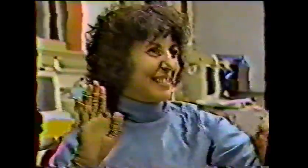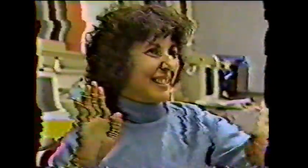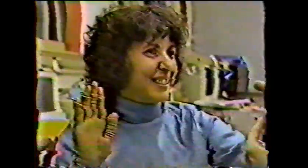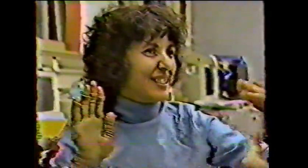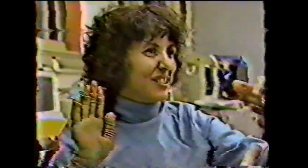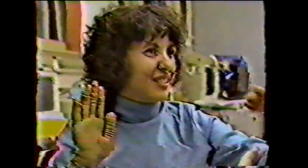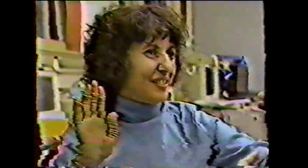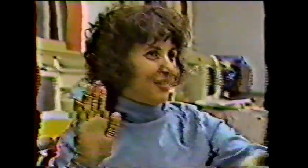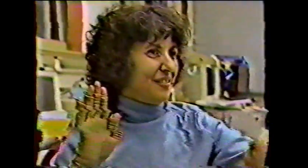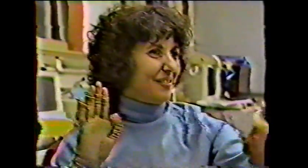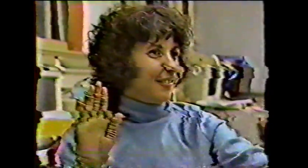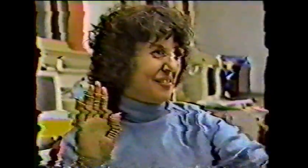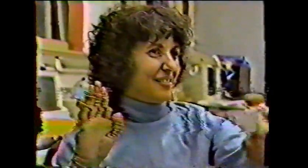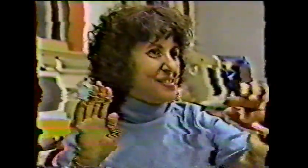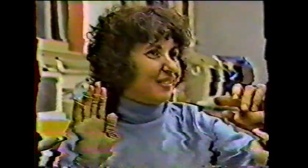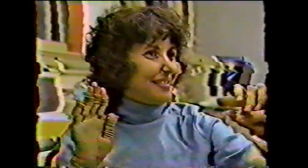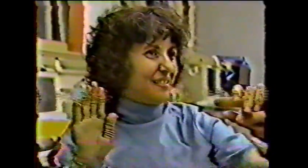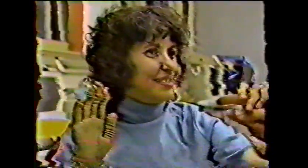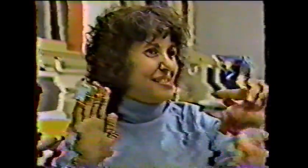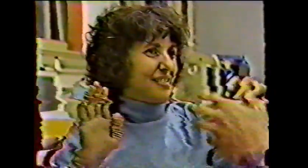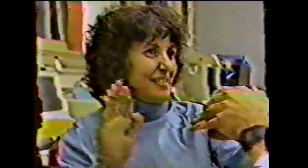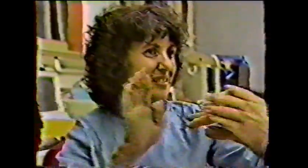When you fingerspell with the glove,